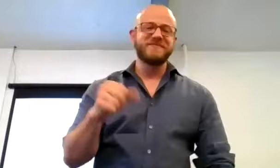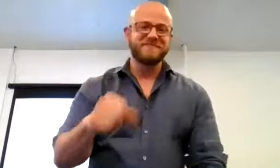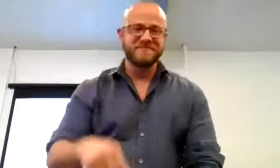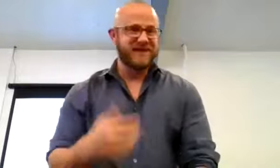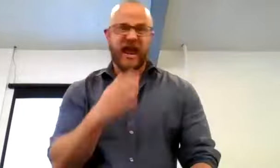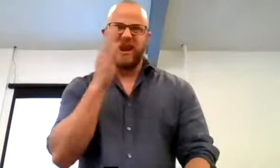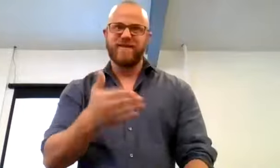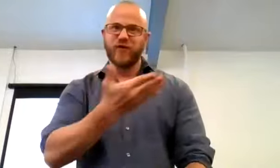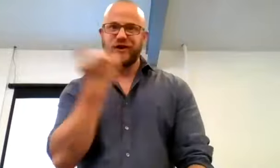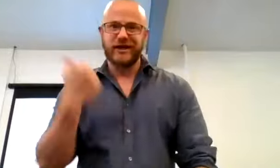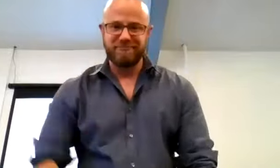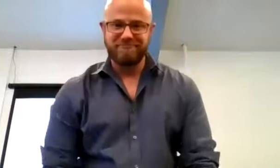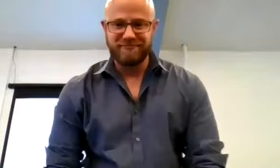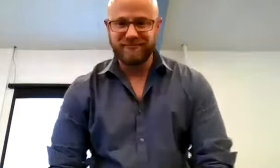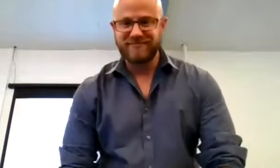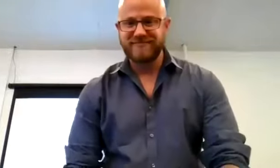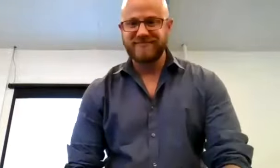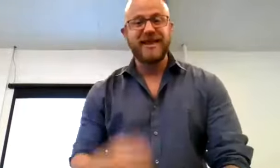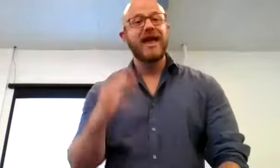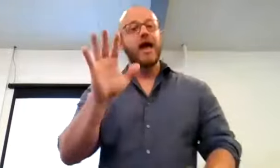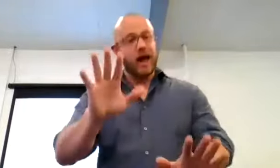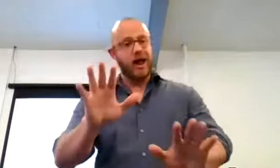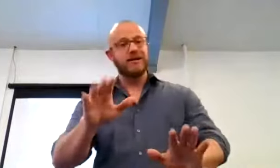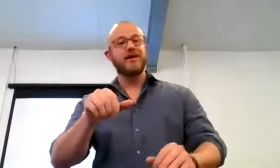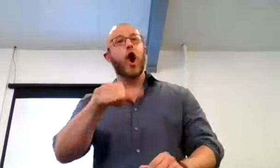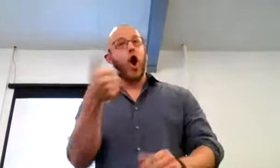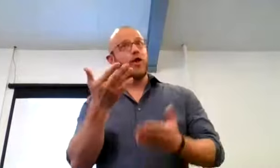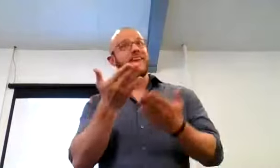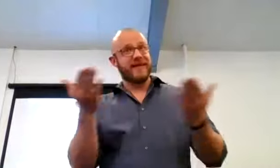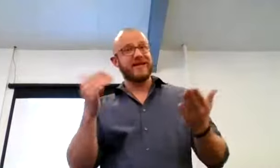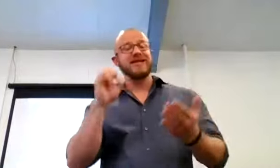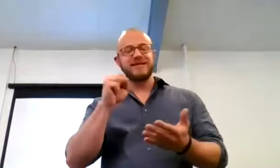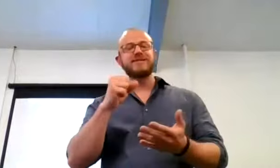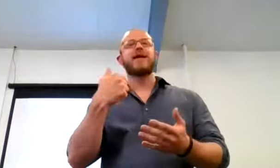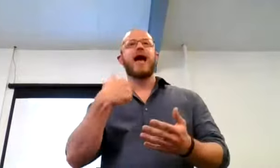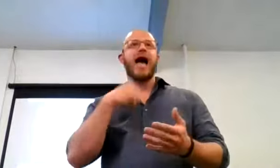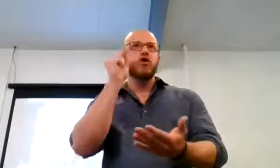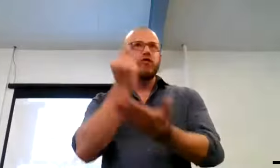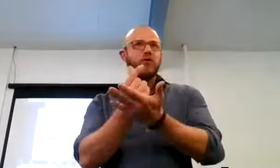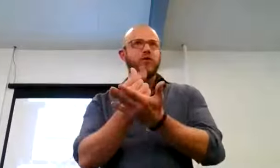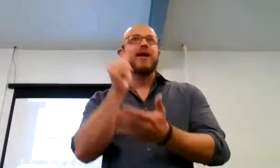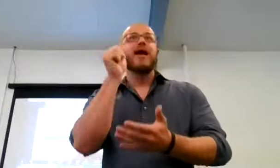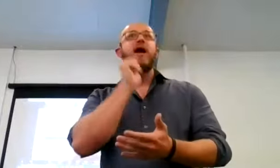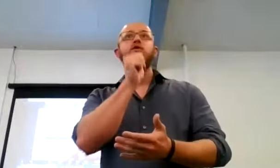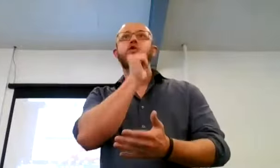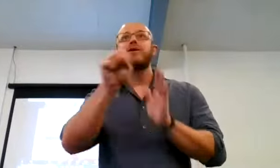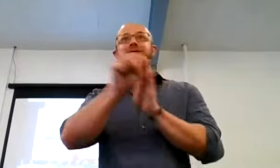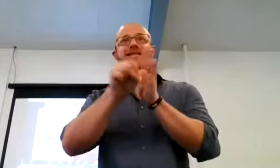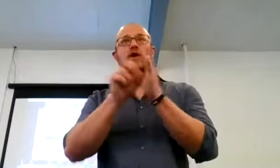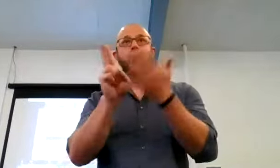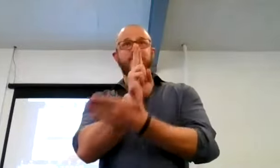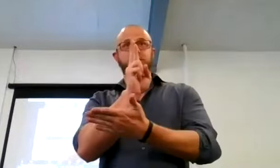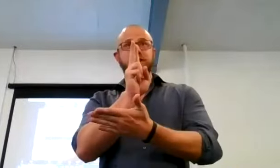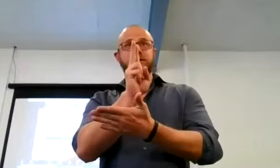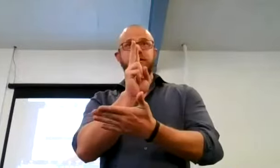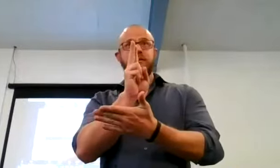on out. So I never will forget it either. Now there's another thing with graduating. I did graduate